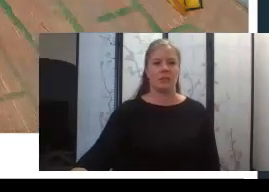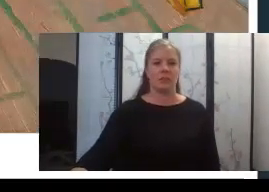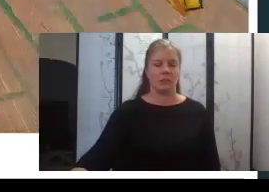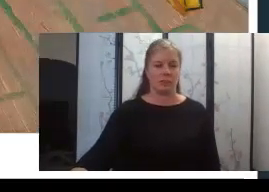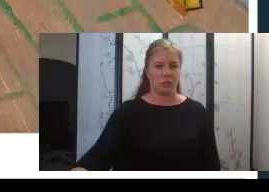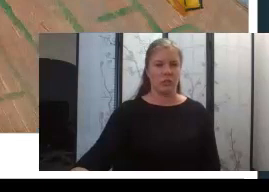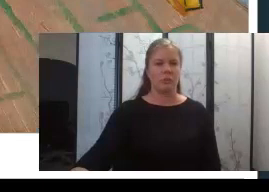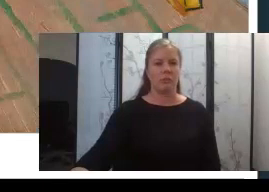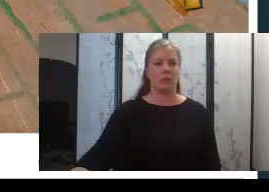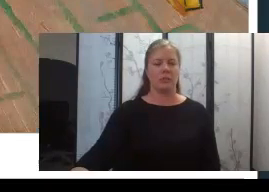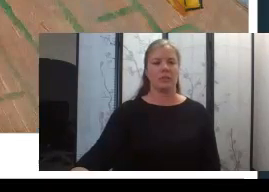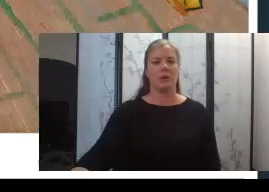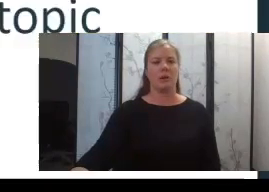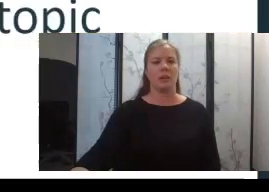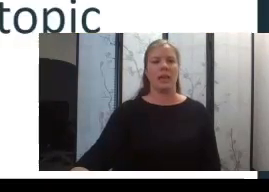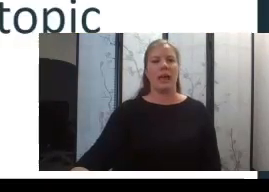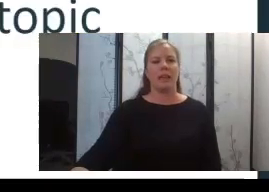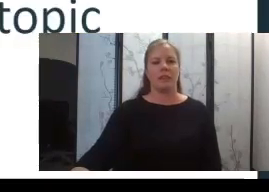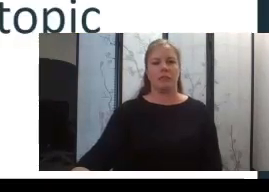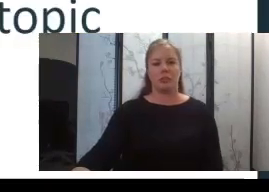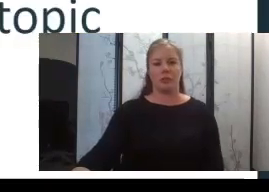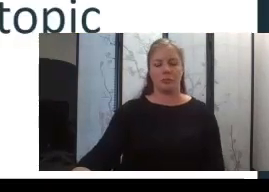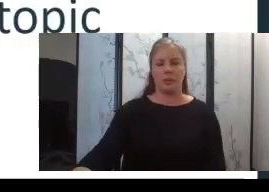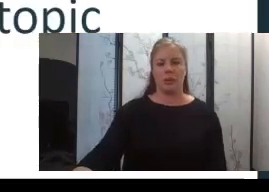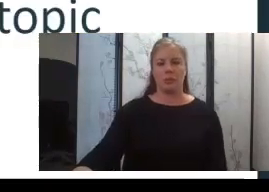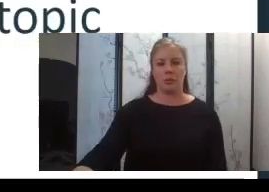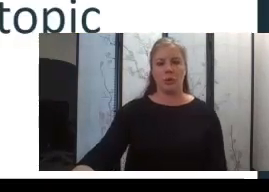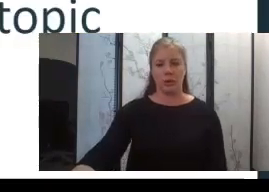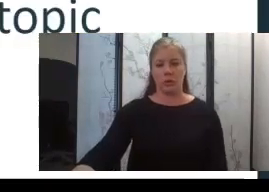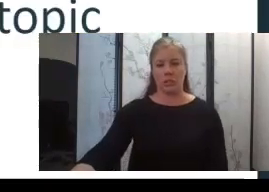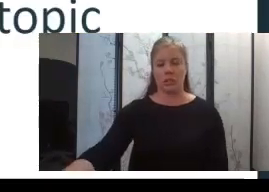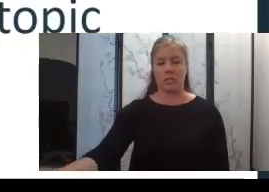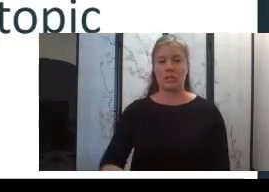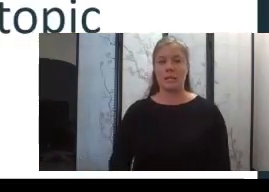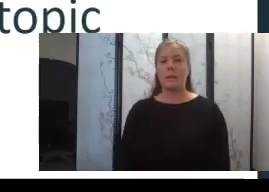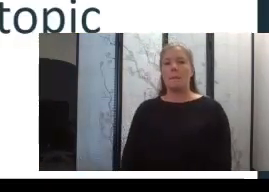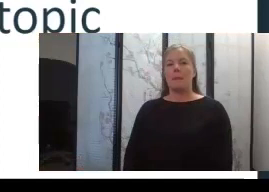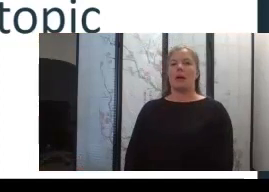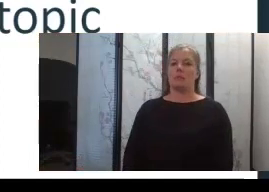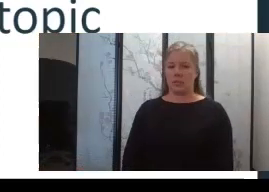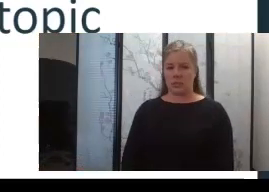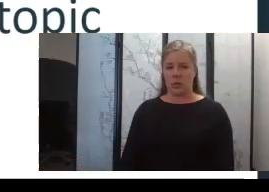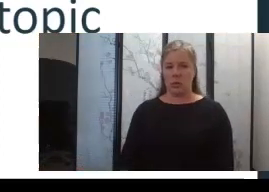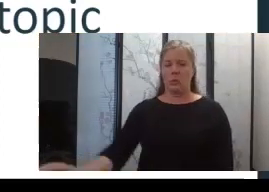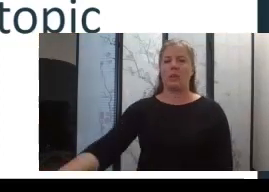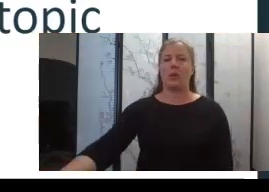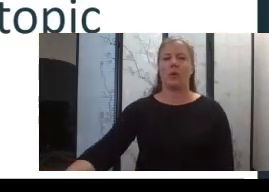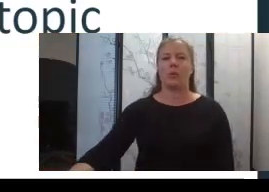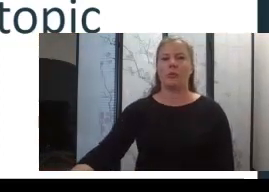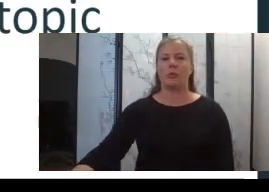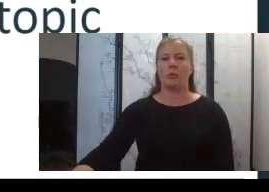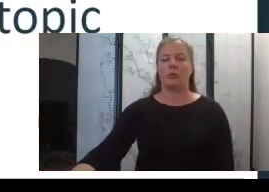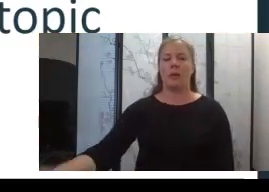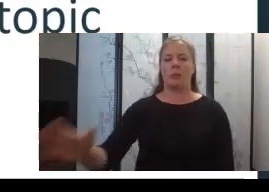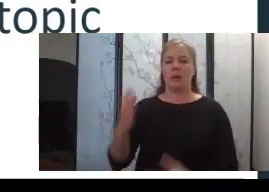Okay, so then feature 2 being big to small, and then feature 3 being rhetorical questions. So we